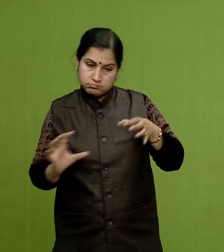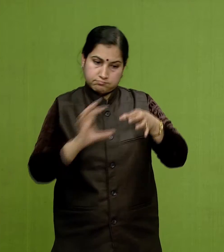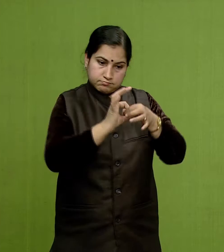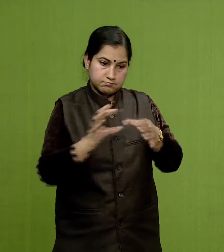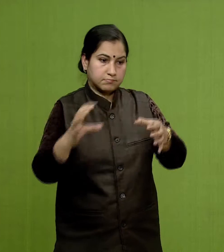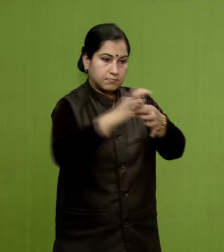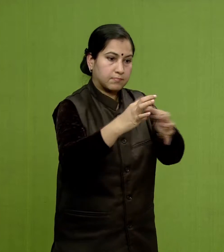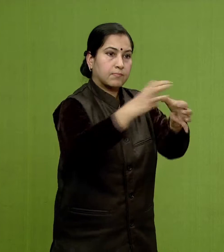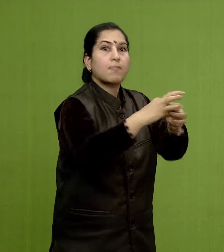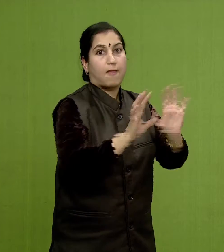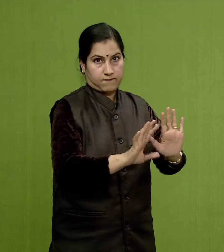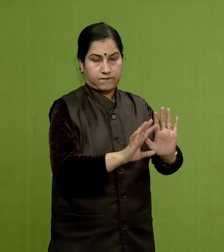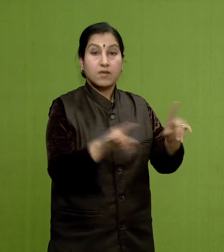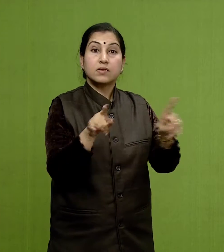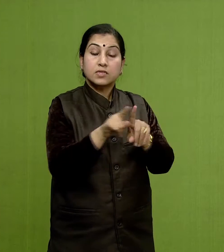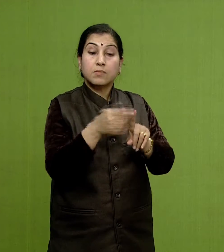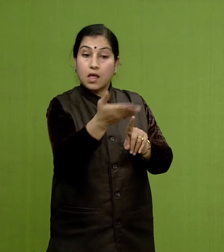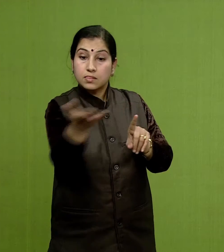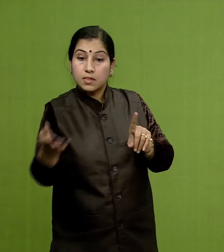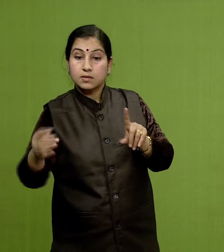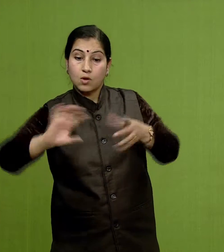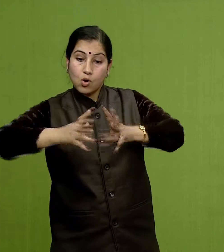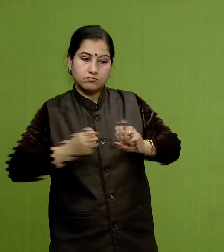thus influences the other developments.